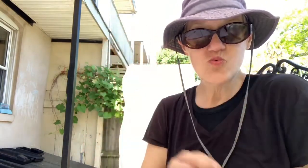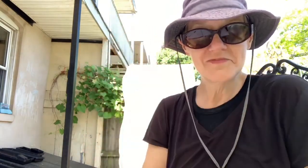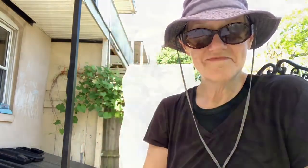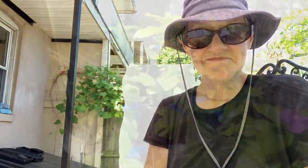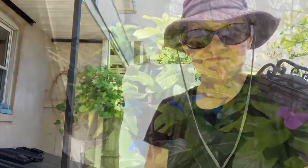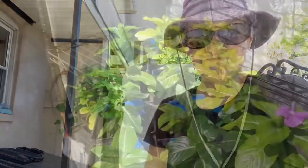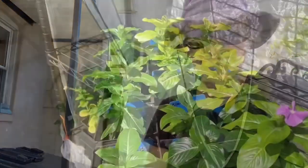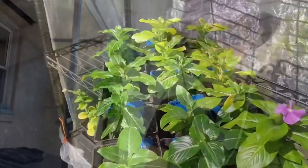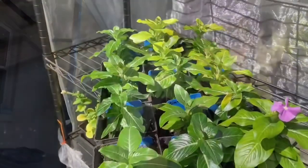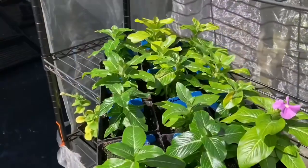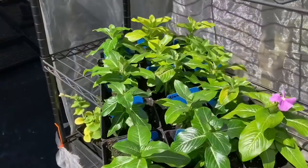the wind.